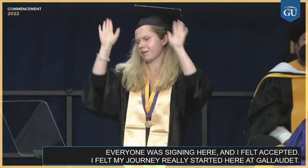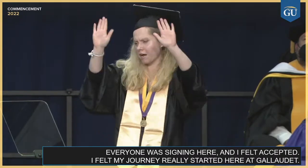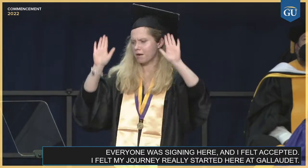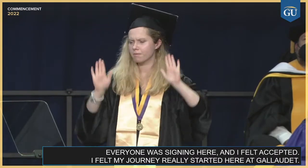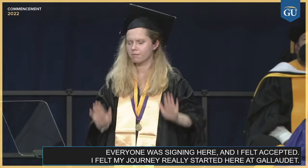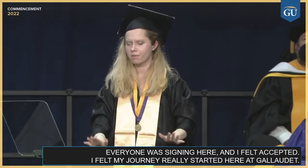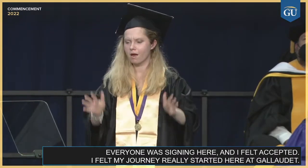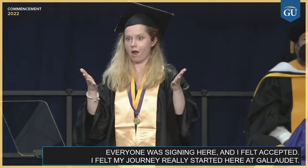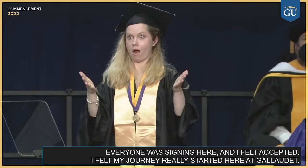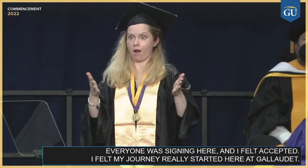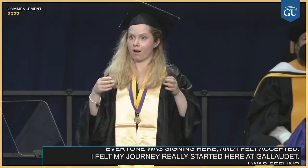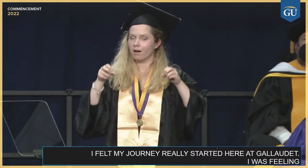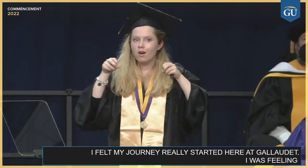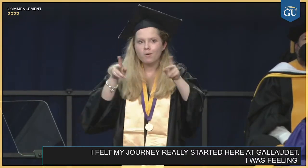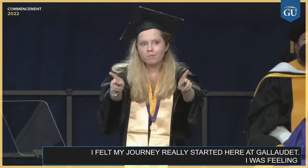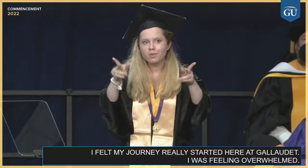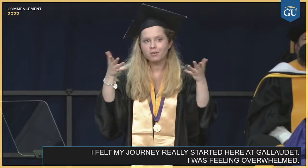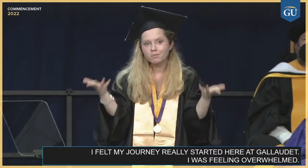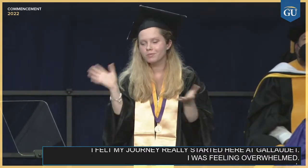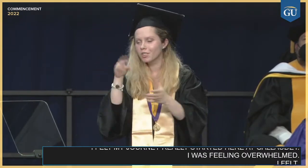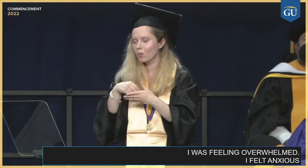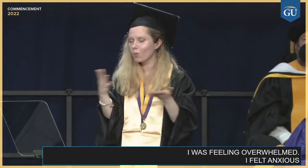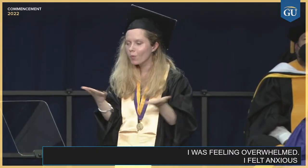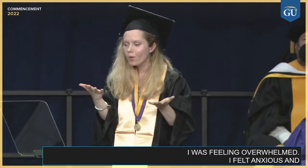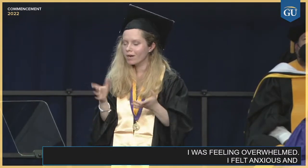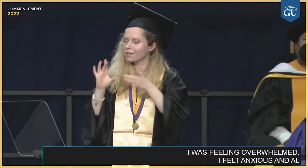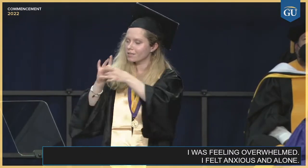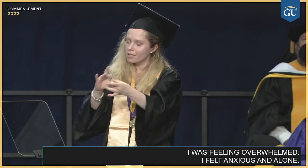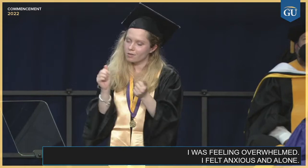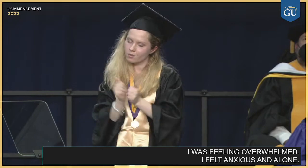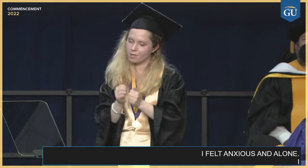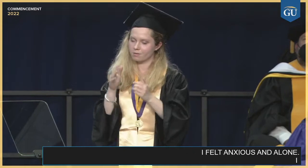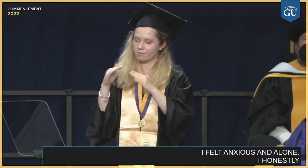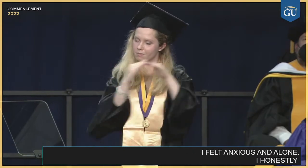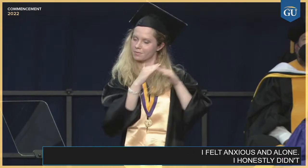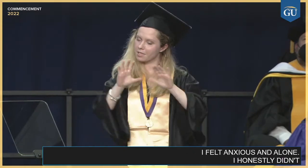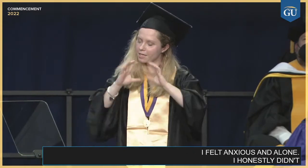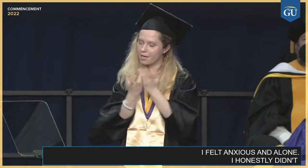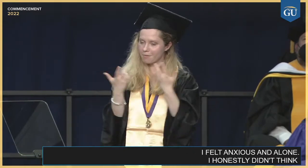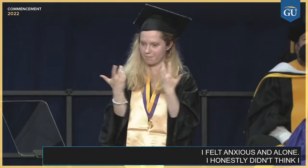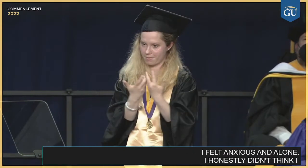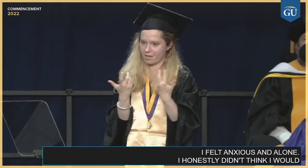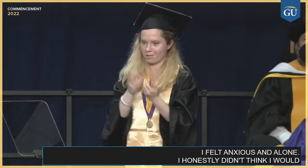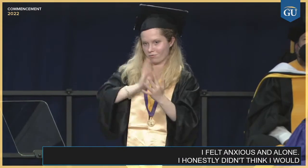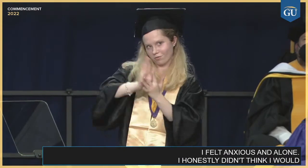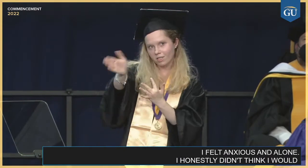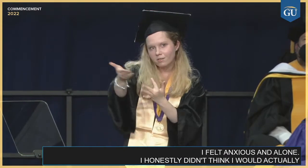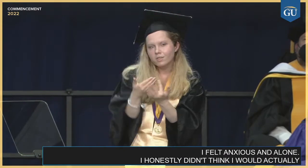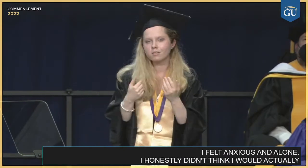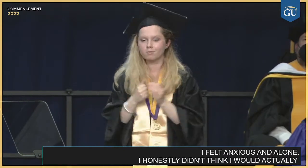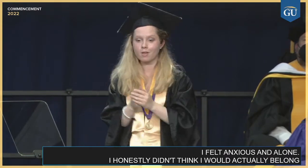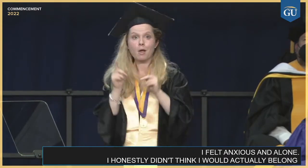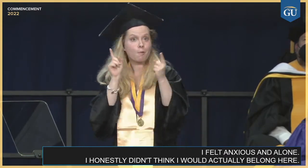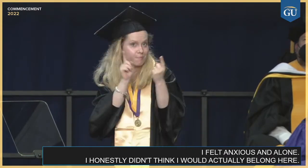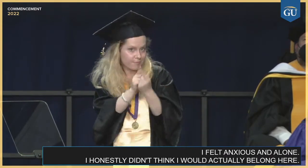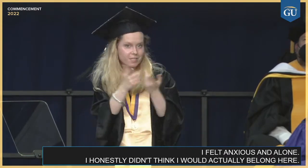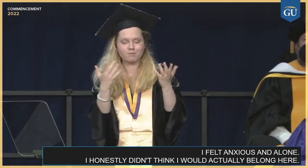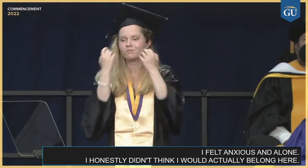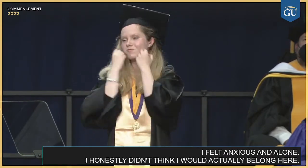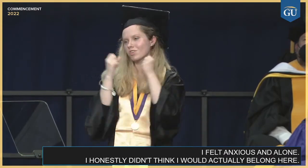I honestly didn't think I would actually belong here. However, Gallaudet provided many opportunities and enriching experiences for